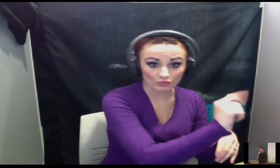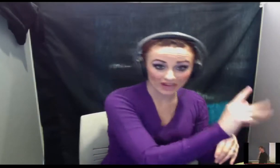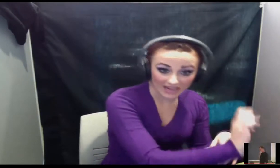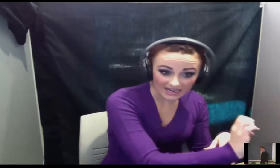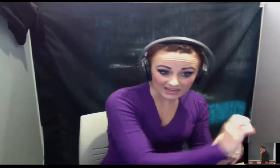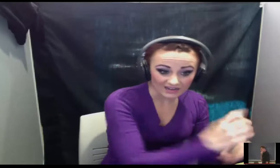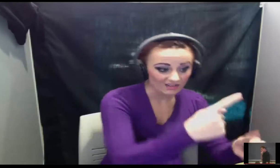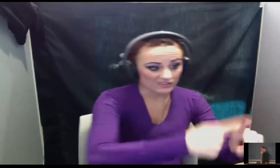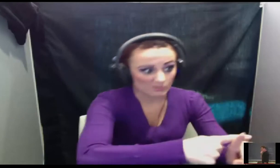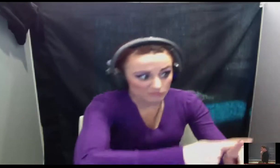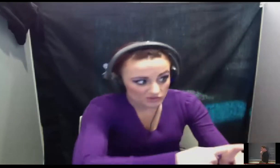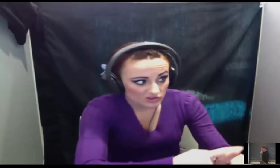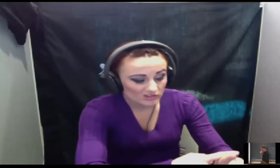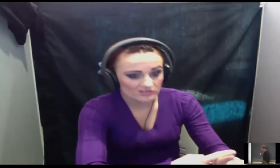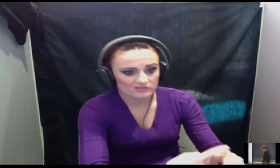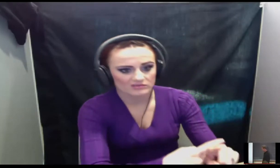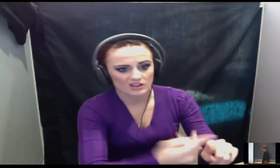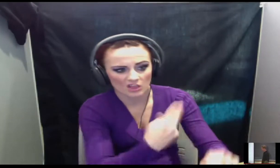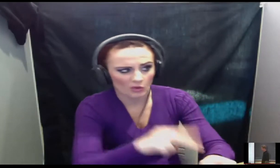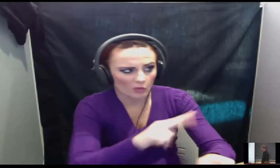is.